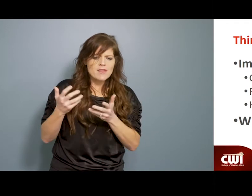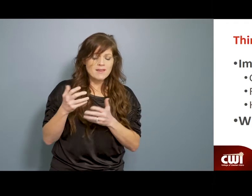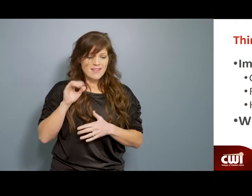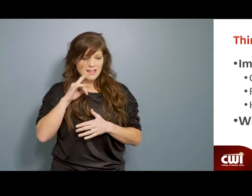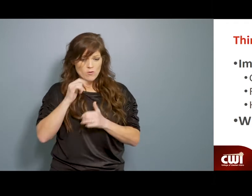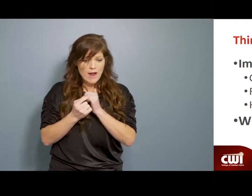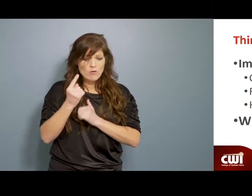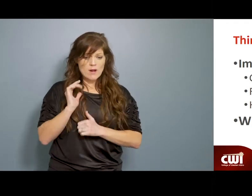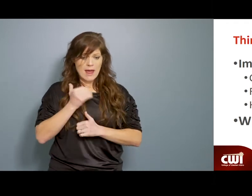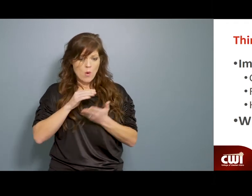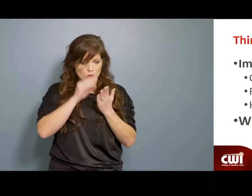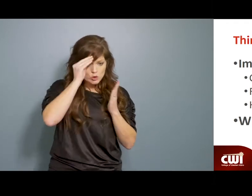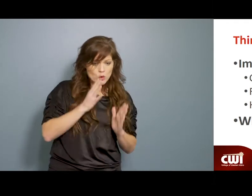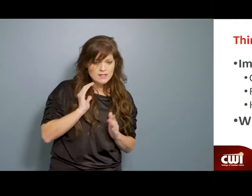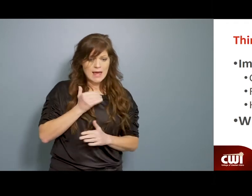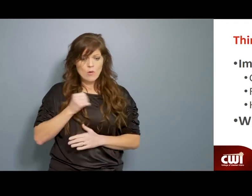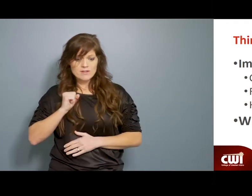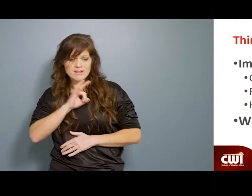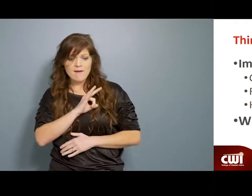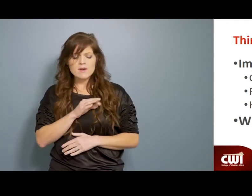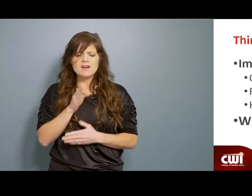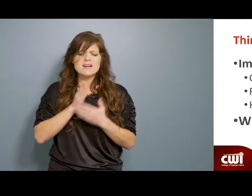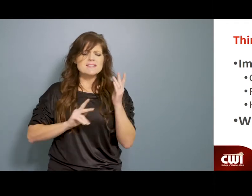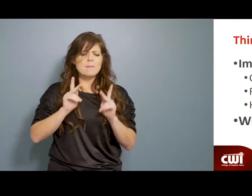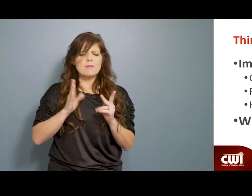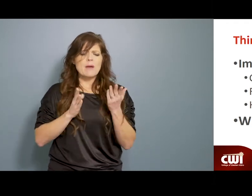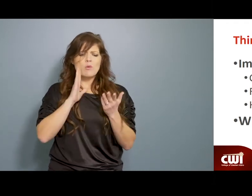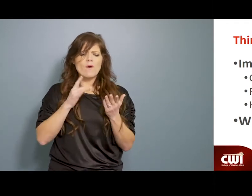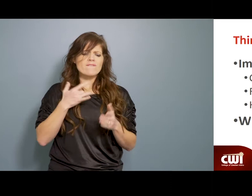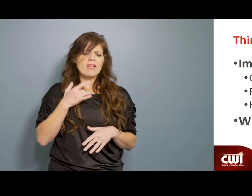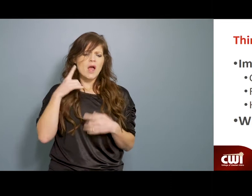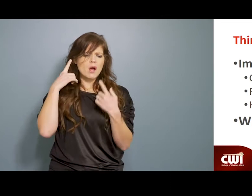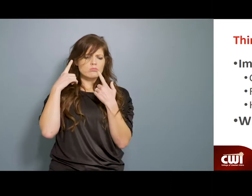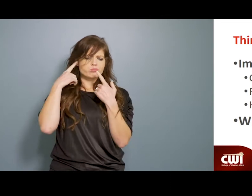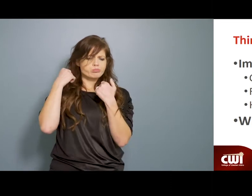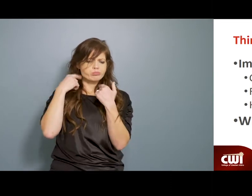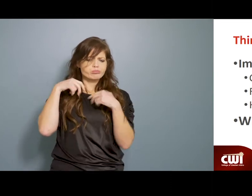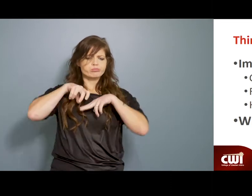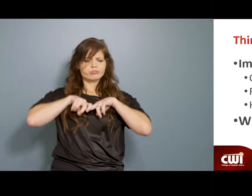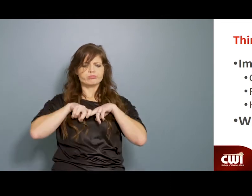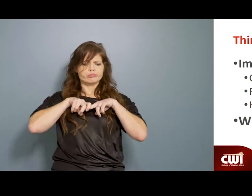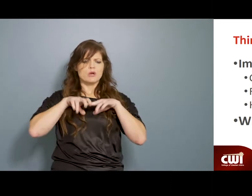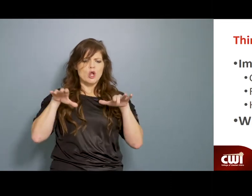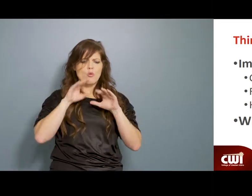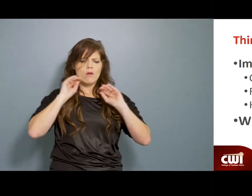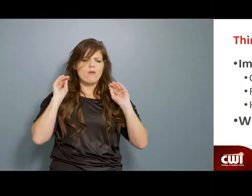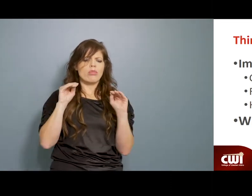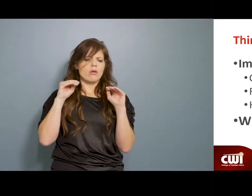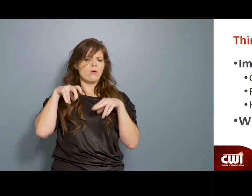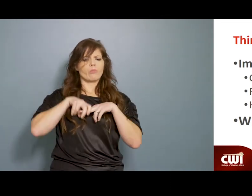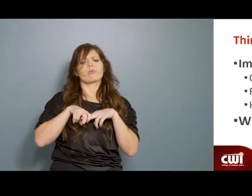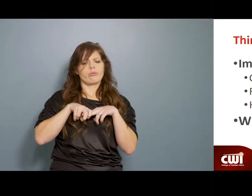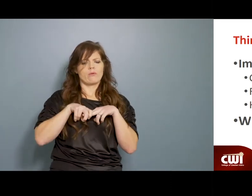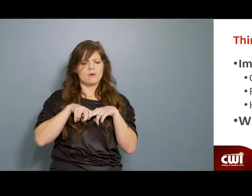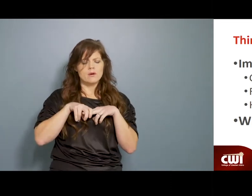staff, that some people may feel like sitting down and doing nothing right now. But I just ask you to think about, what does that risk